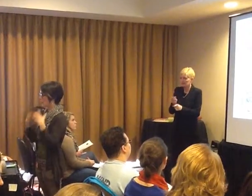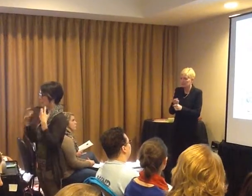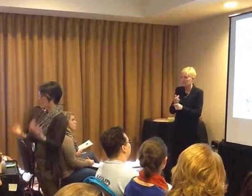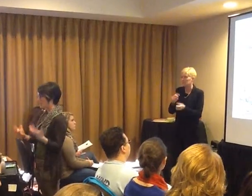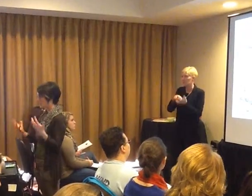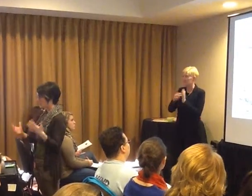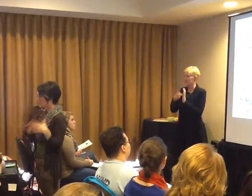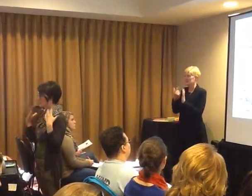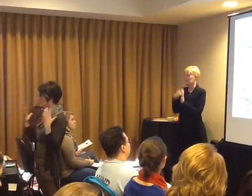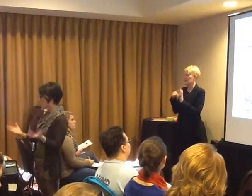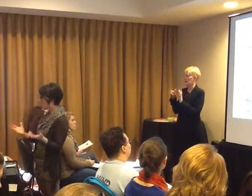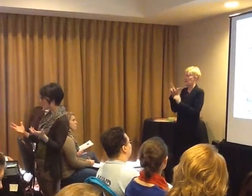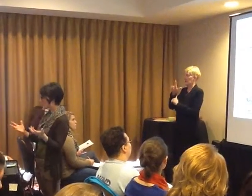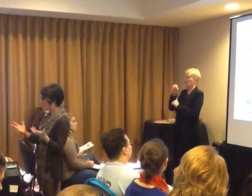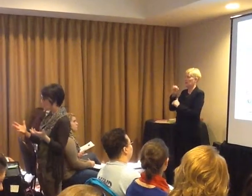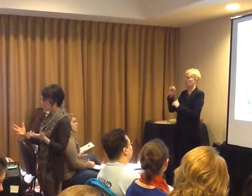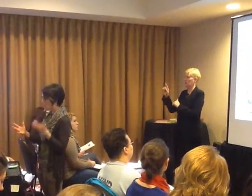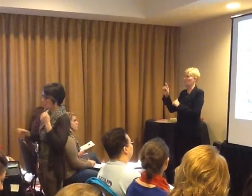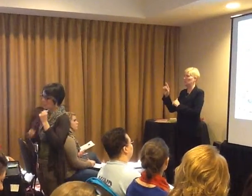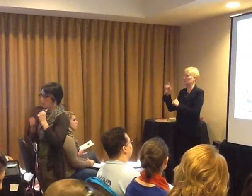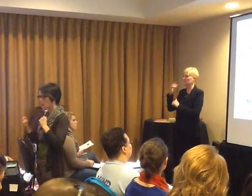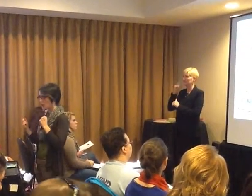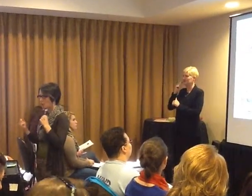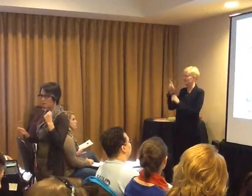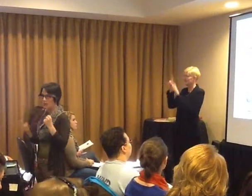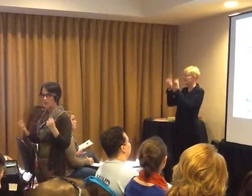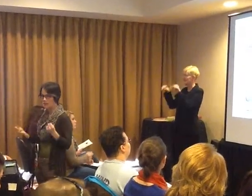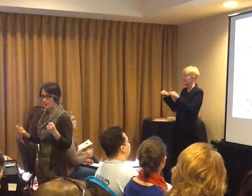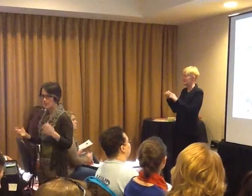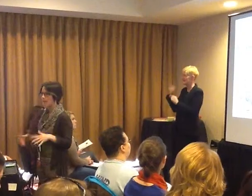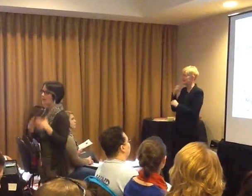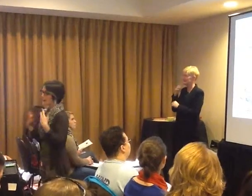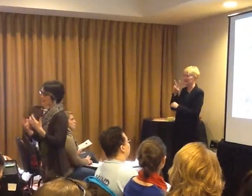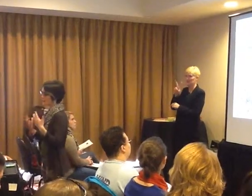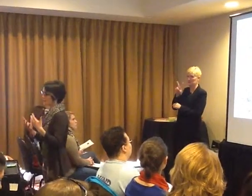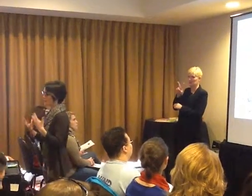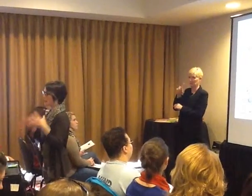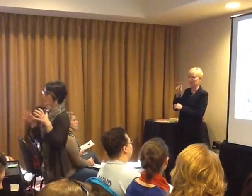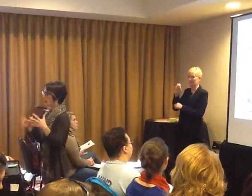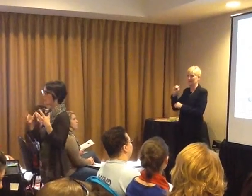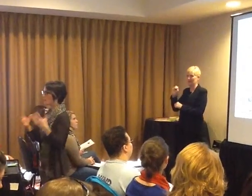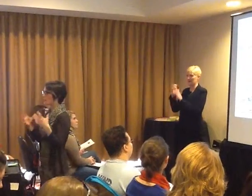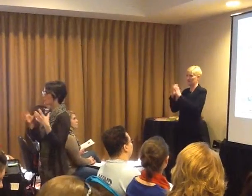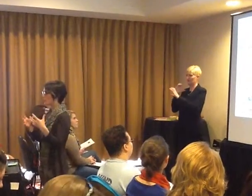load or a capacity. You see these signs on the side of the road like 2-ton truck limits, that kind of